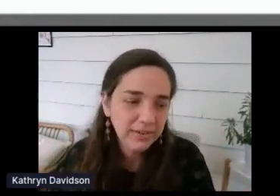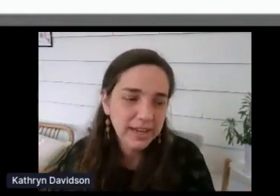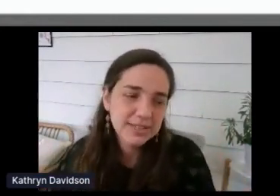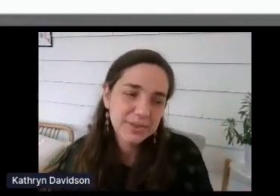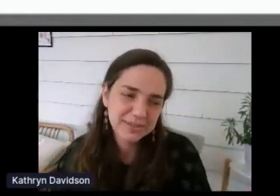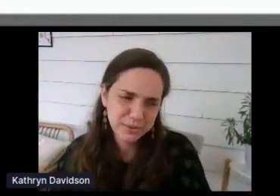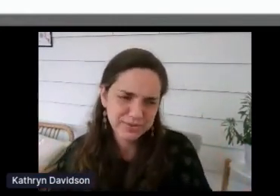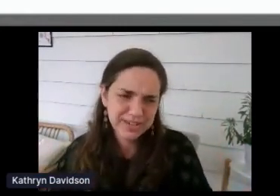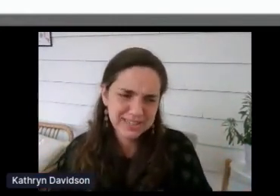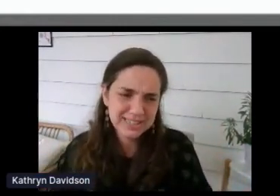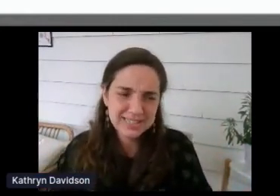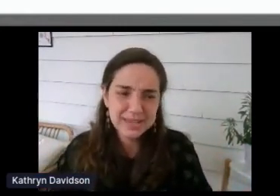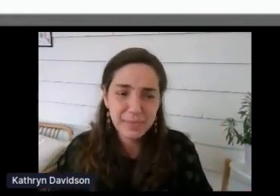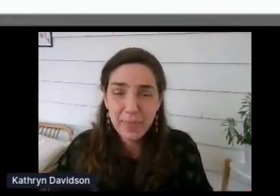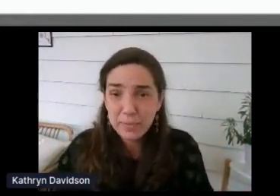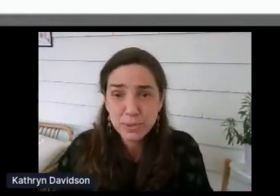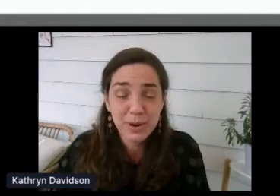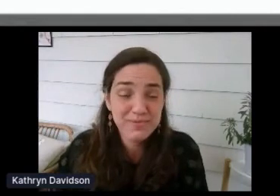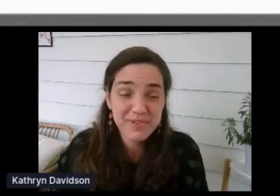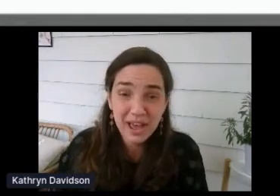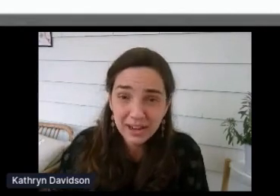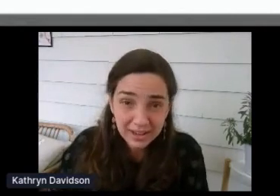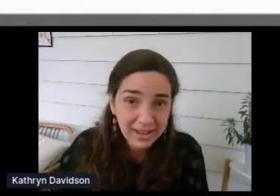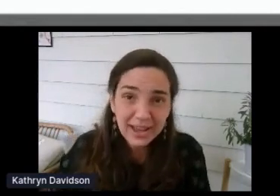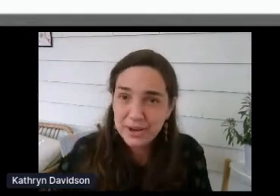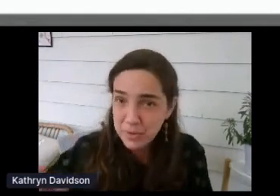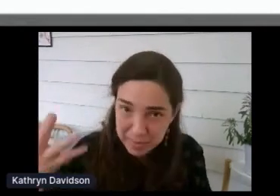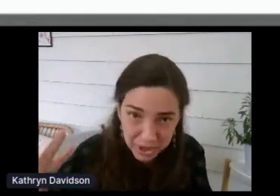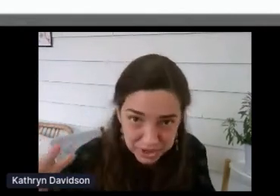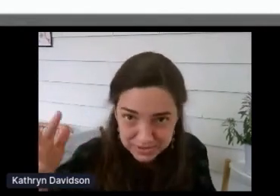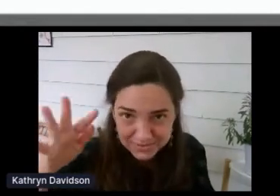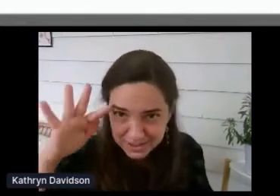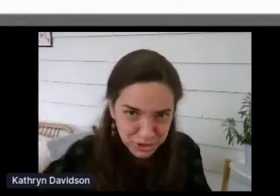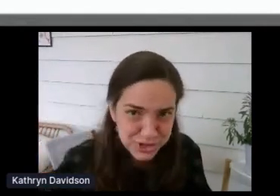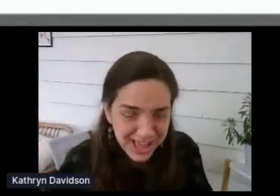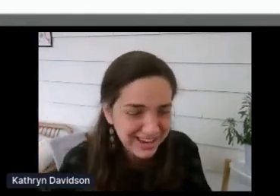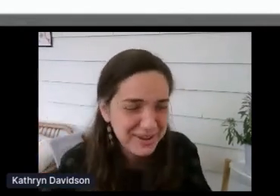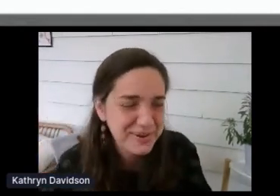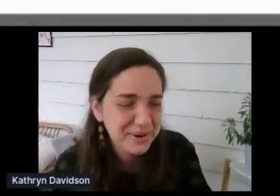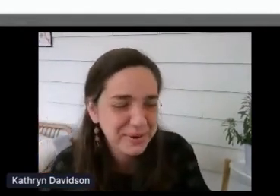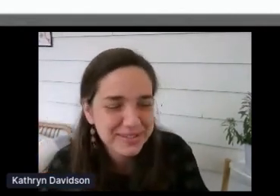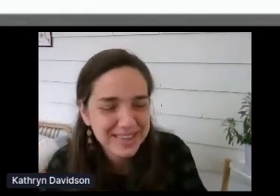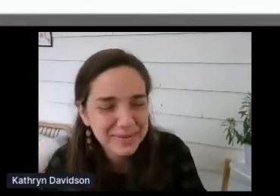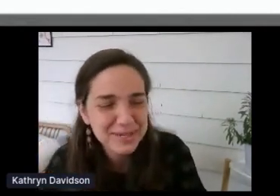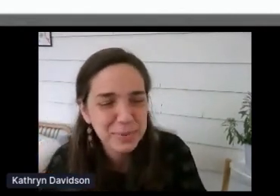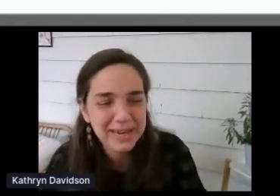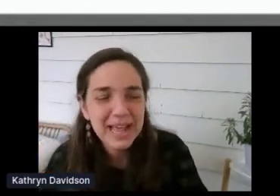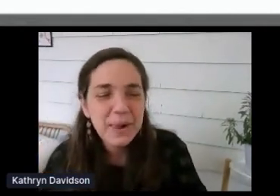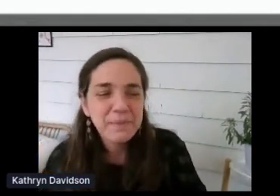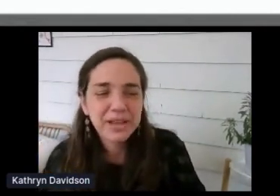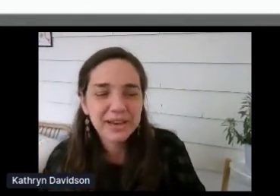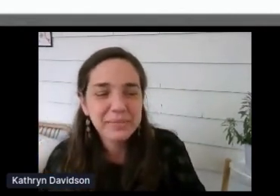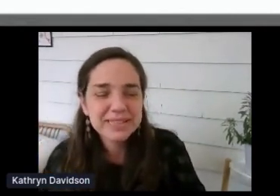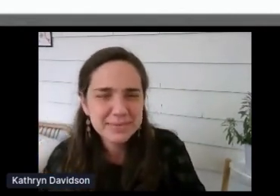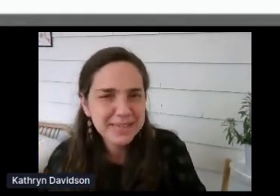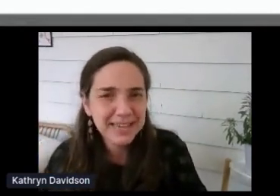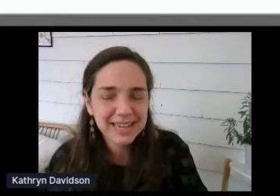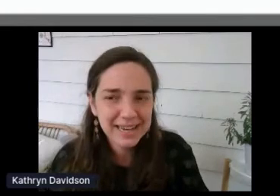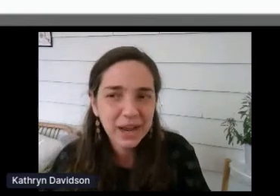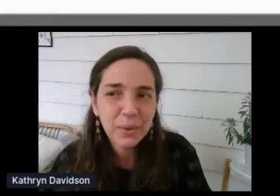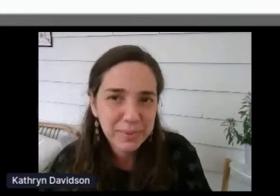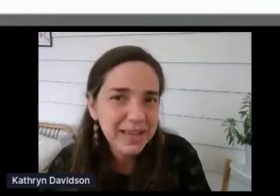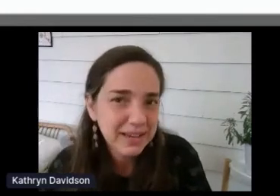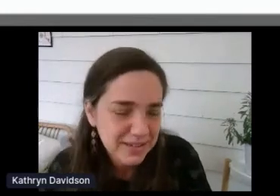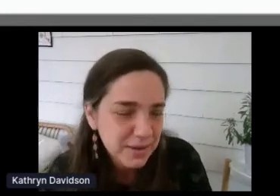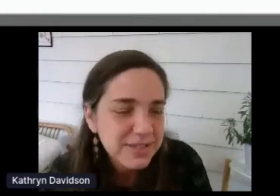party, right? So that sort of, it doesn't seem that much more emphatic. I know it may be hard to judge that if you don't know a sign language, but it seems like